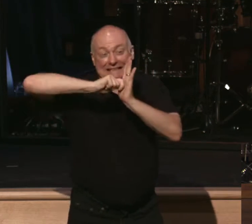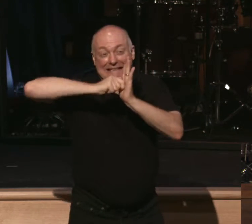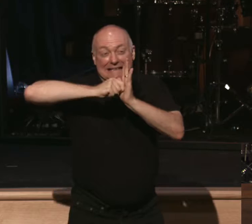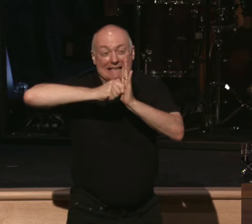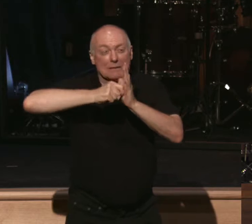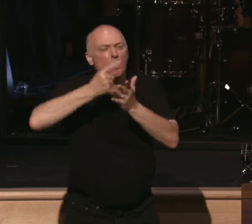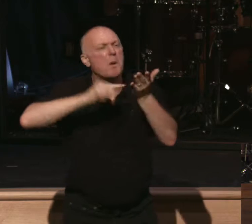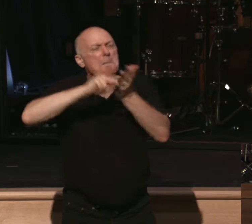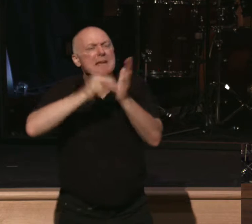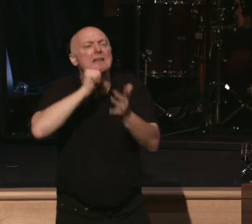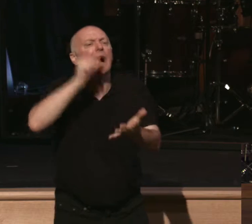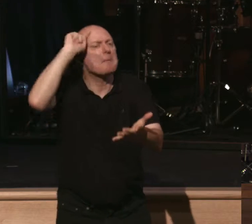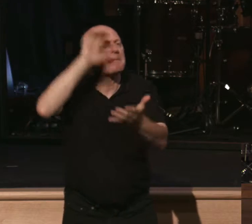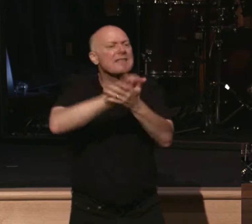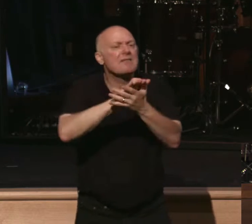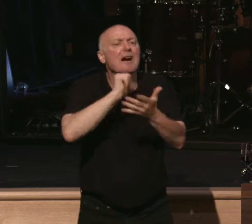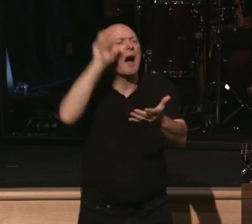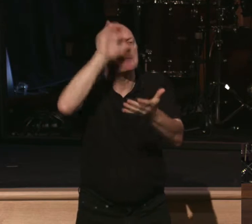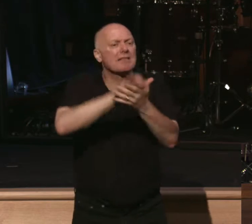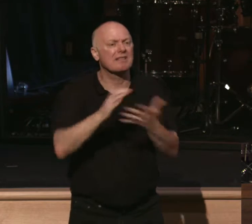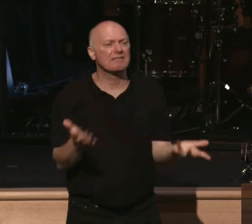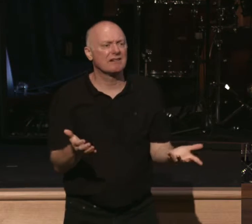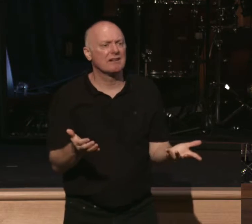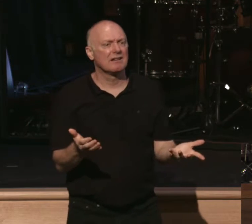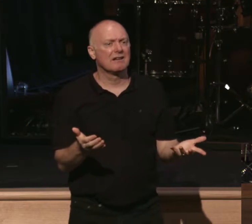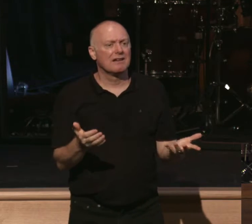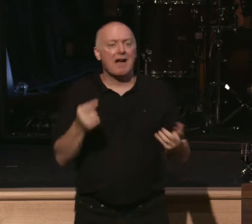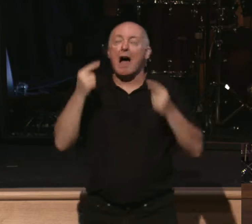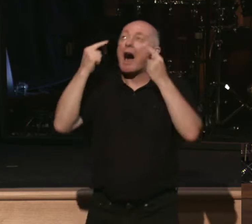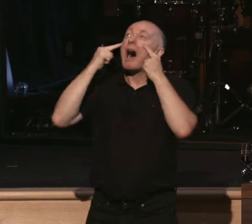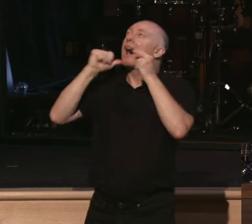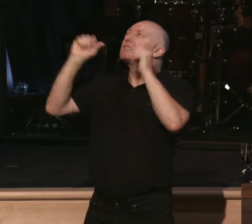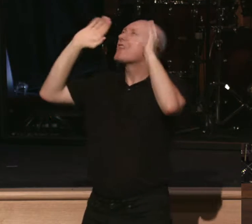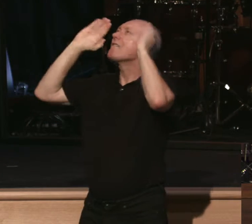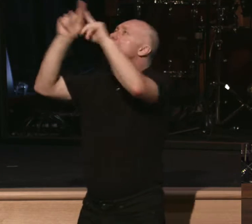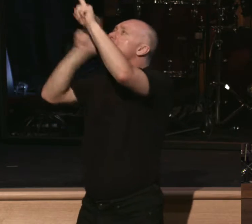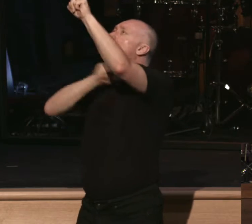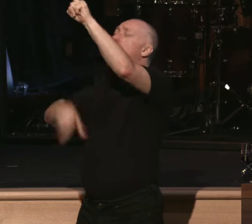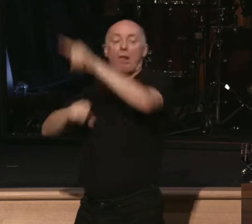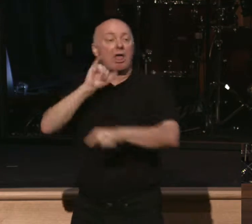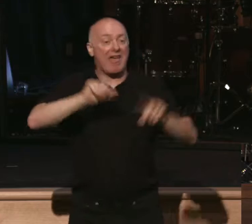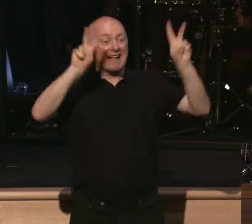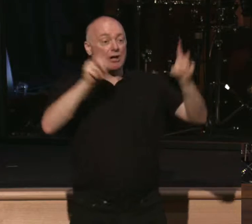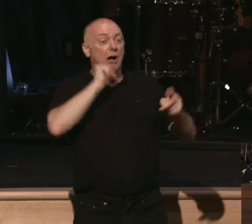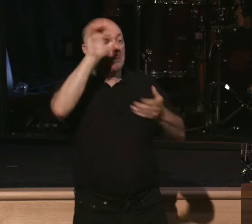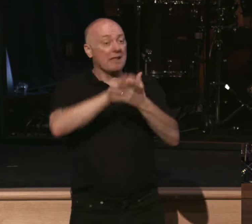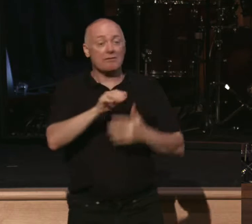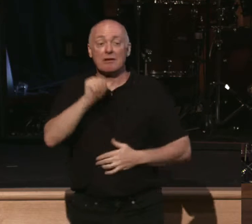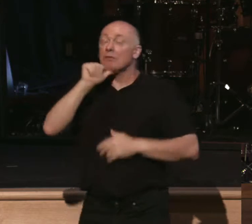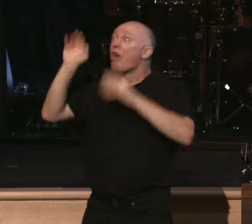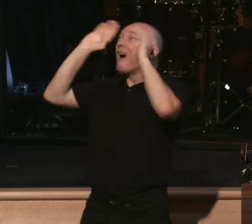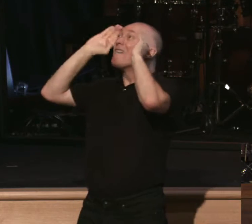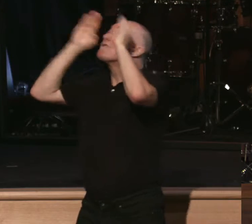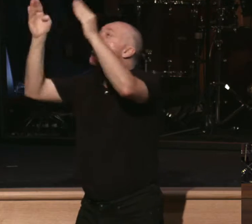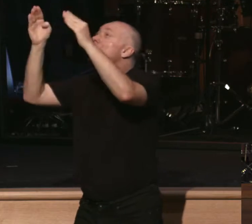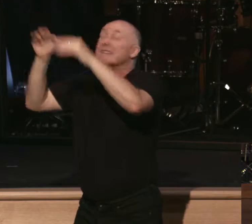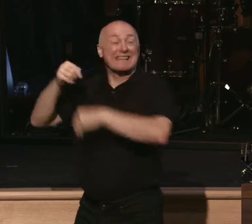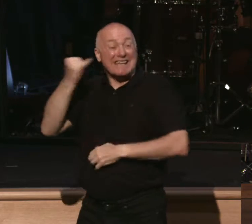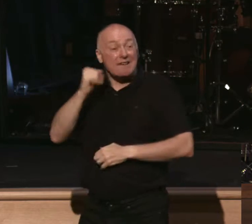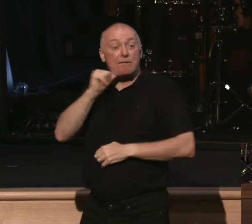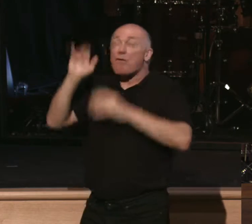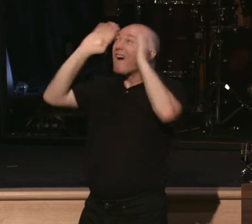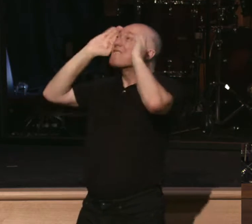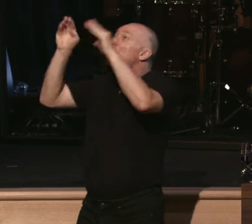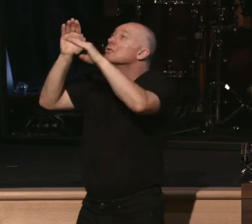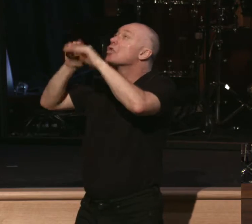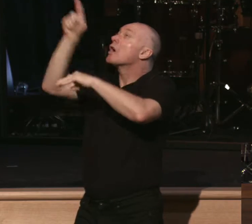unbelief? Unbelief is I don't have my eyes focused on the Lord. I don't have my eyes focused on the Lord. I'm not focusing on